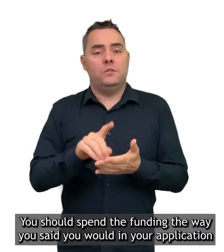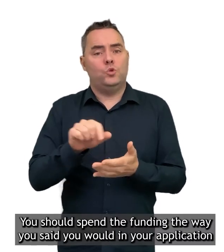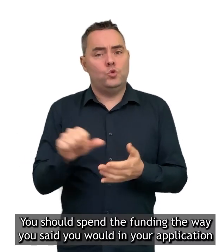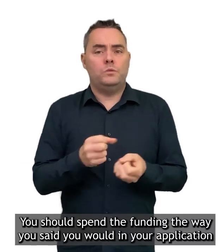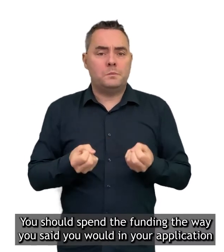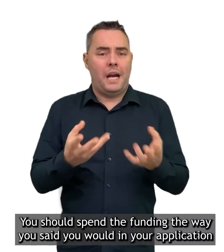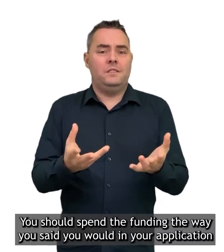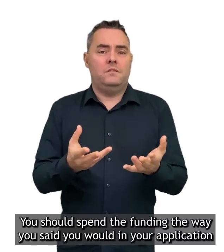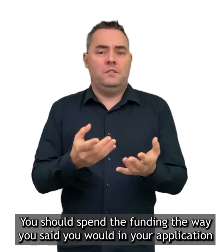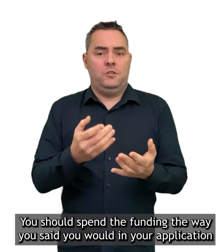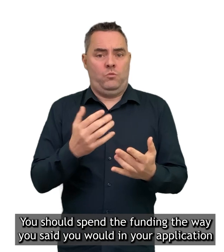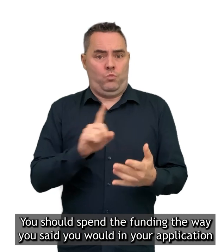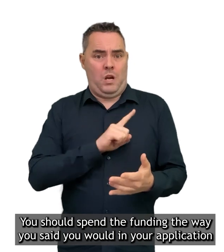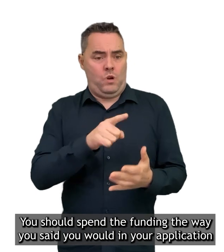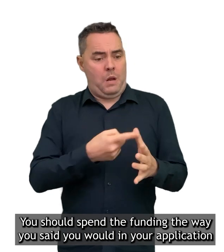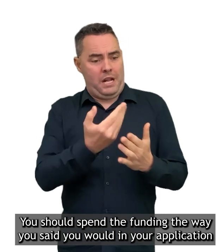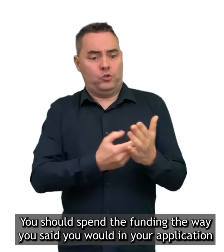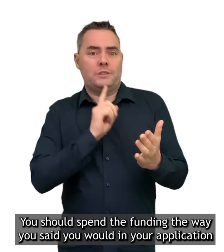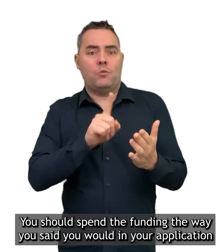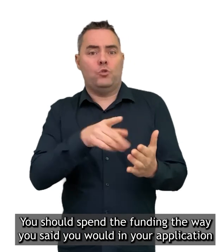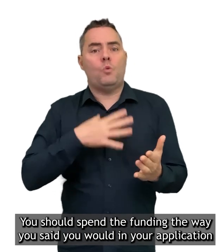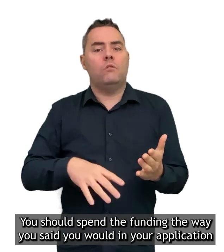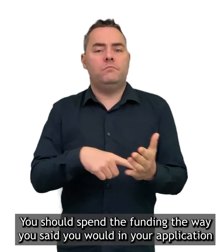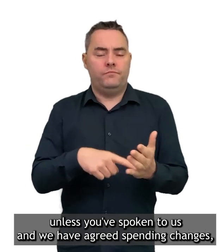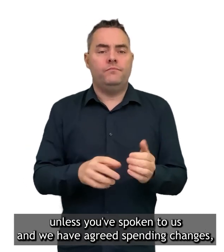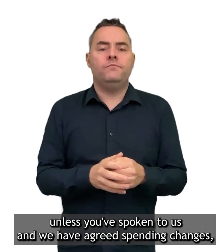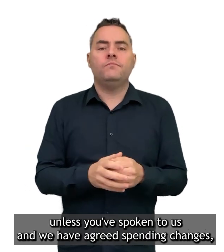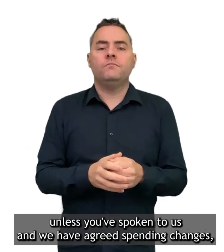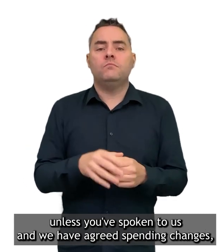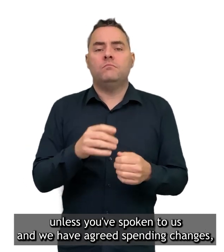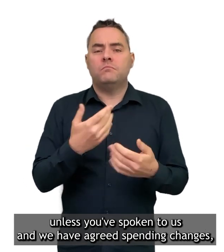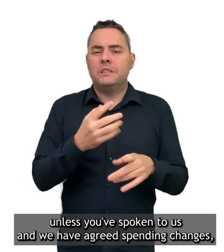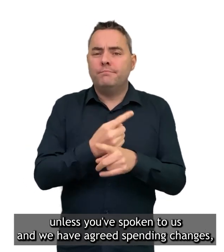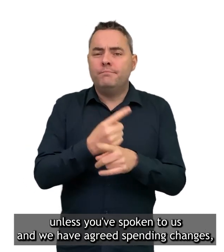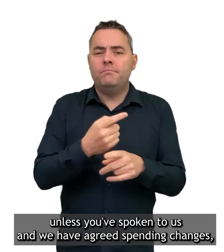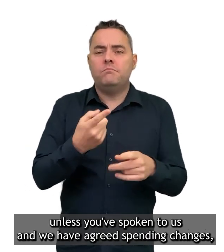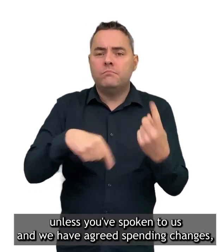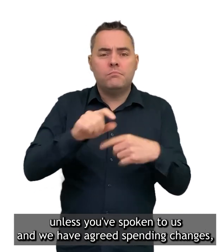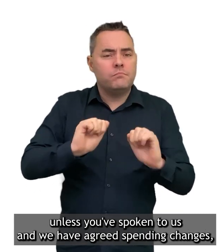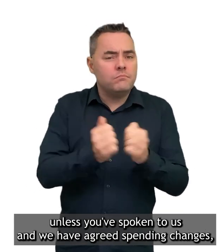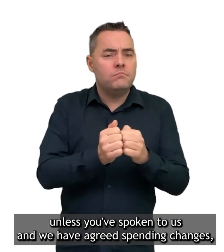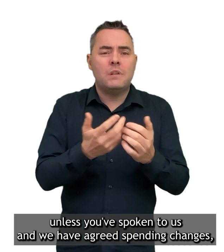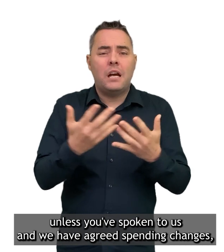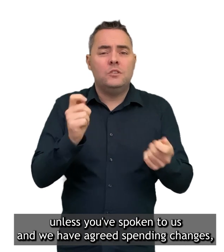You should spend the funding the way you said you would in your application, unless you have spoken to us and we have agreed spending changes.